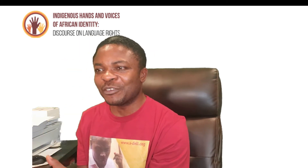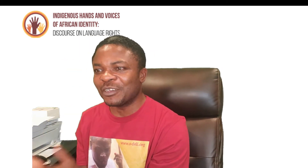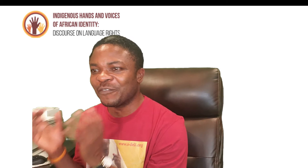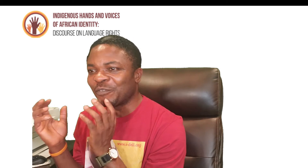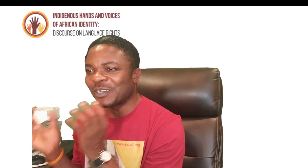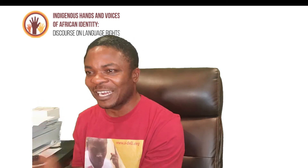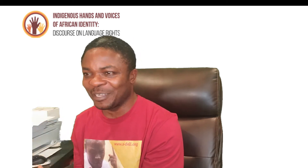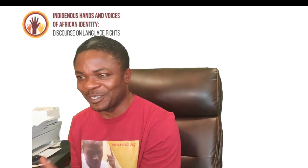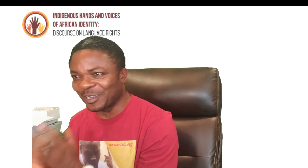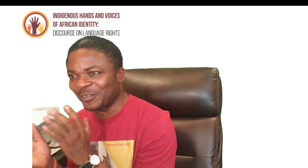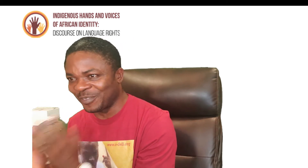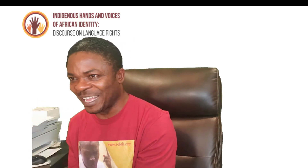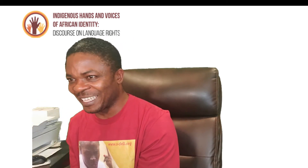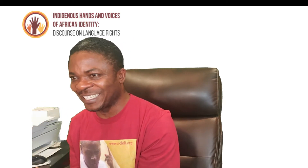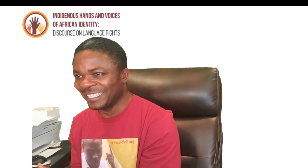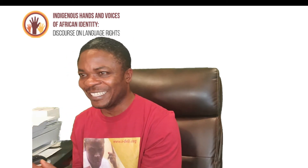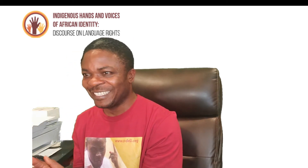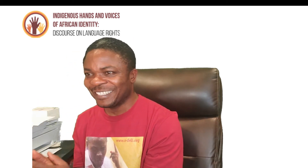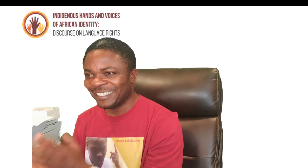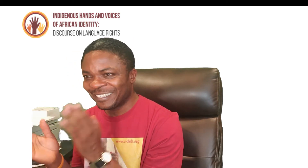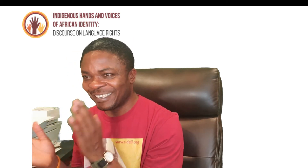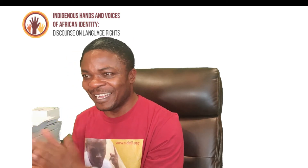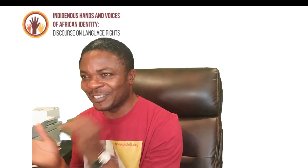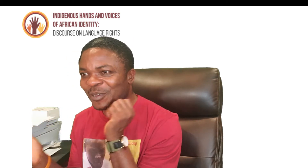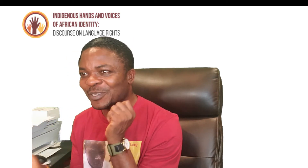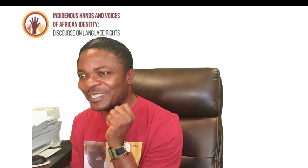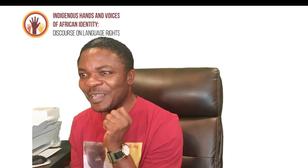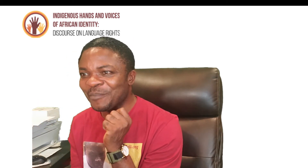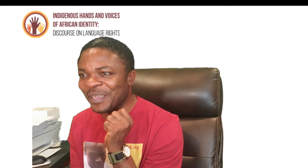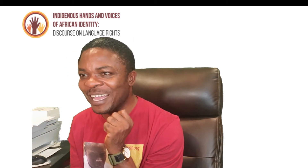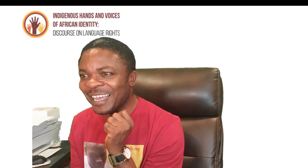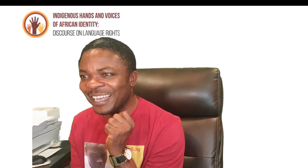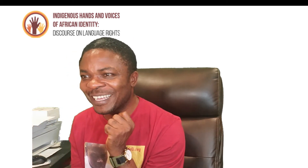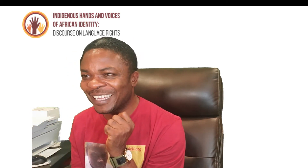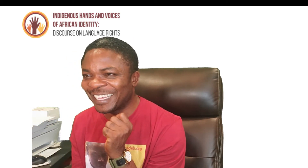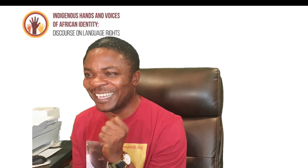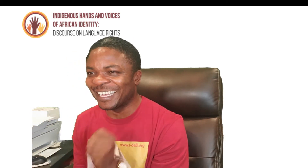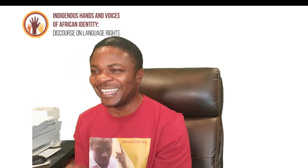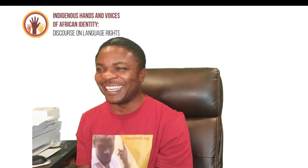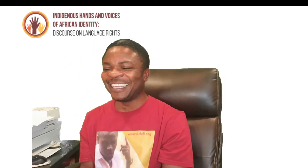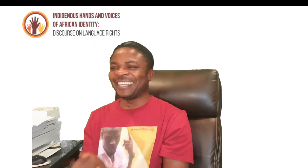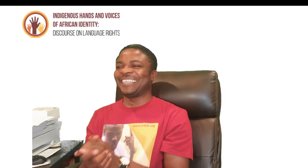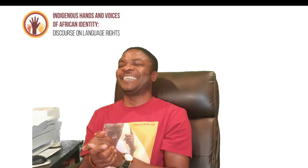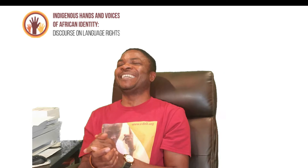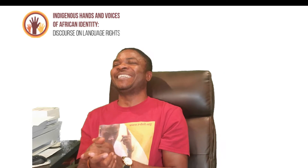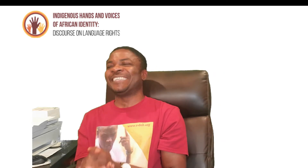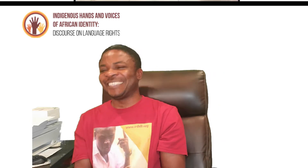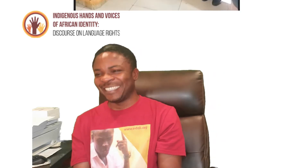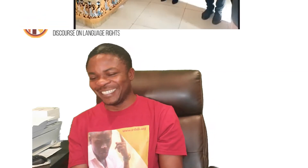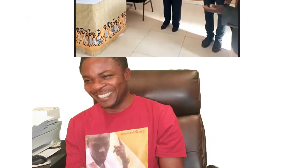want to bring you a few clips of that. Let's go to Zambia.